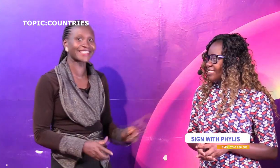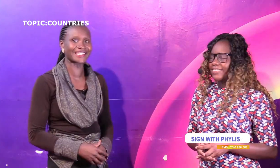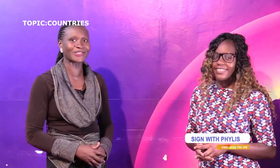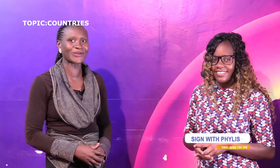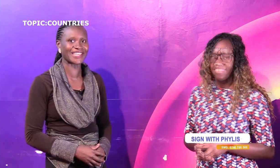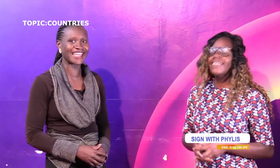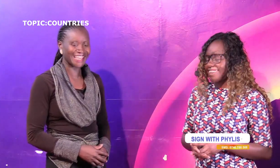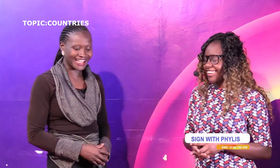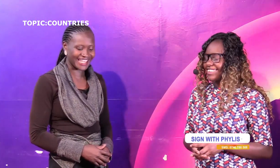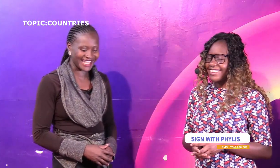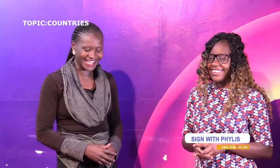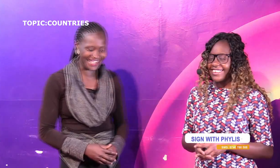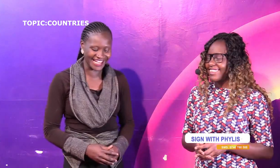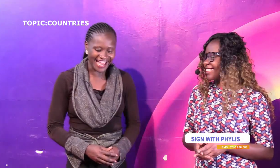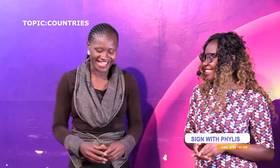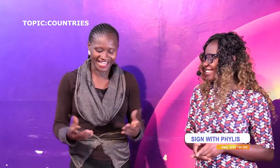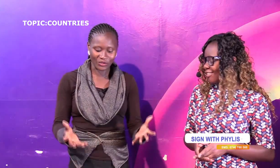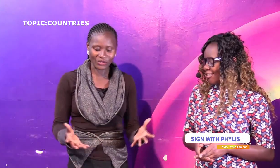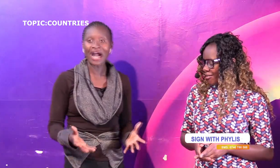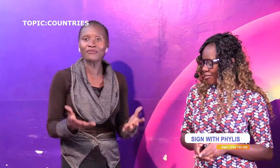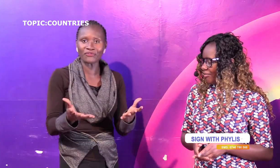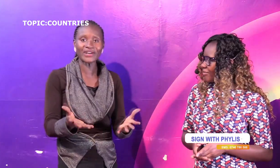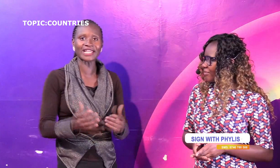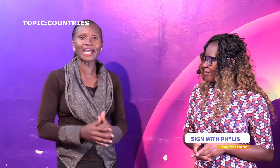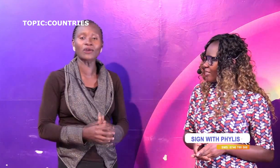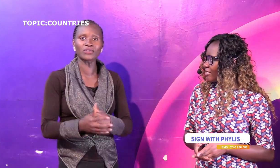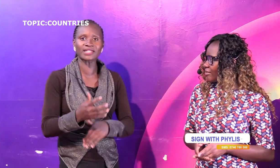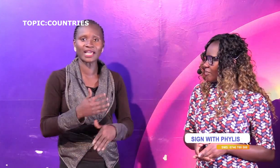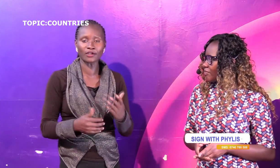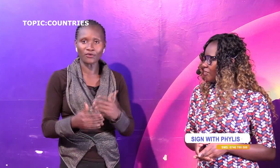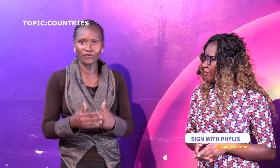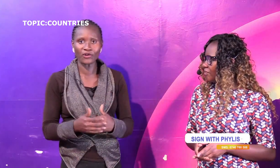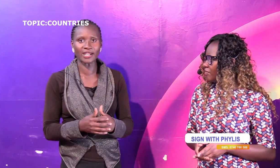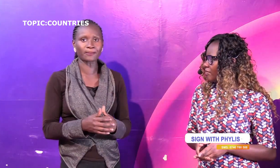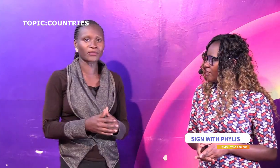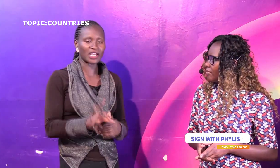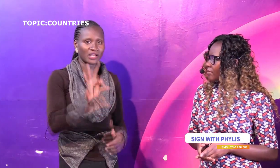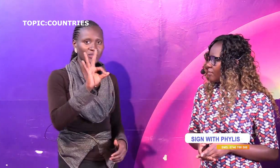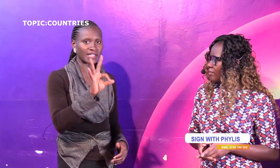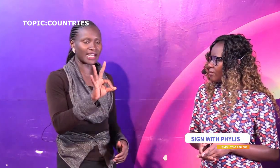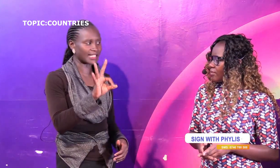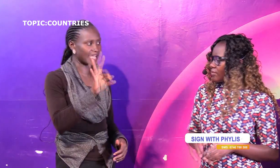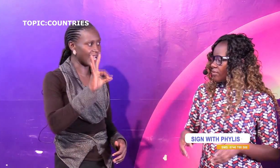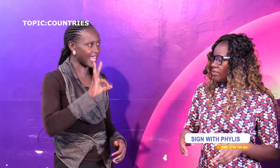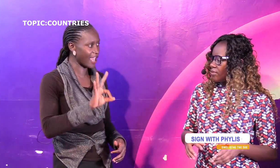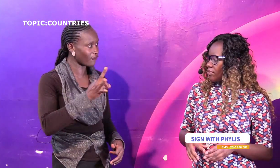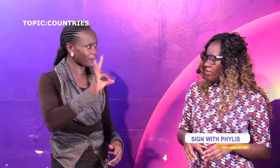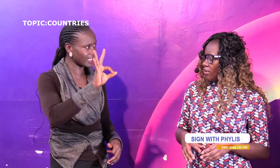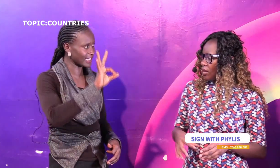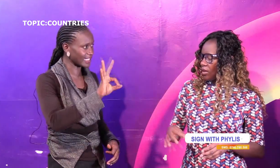enjoying. Yes. Okay. And then also have foreign. How do we sign foreign? Using a letter F. This is letter. Remember